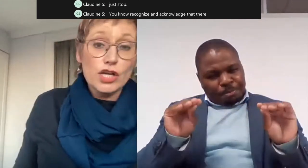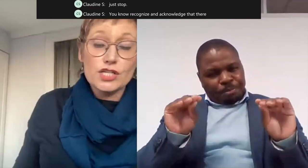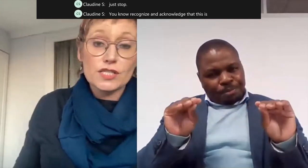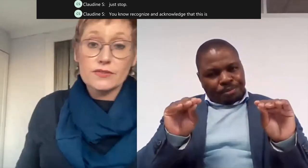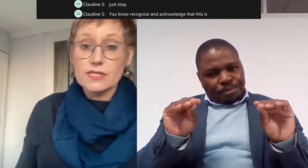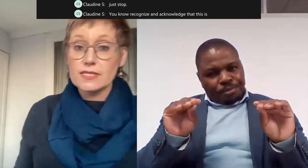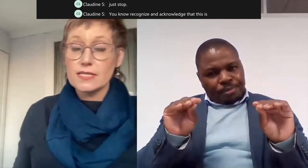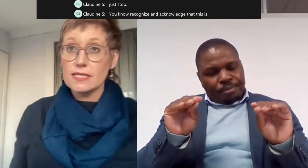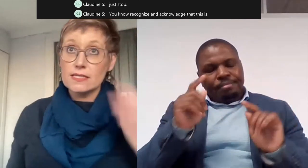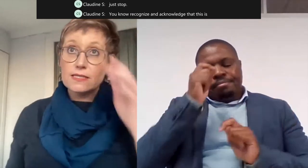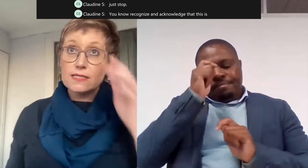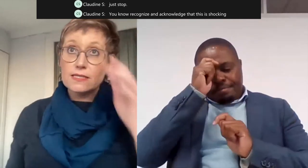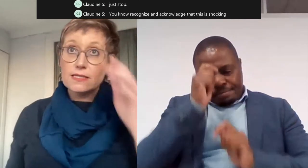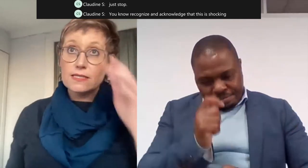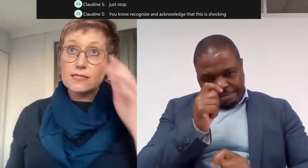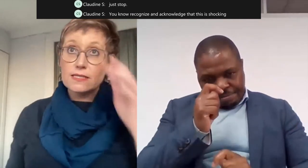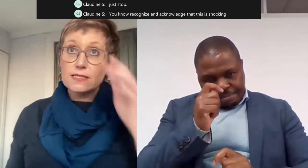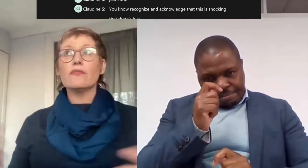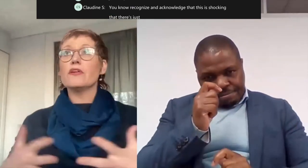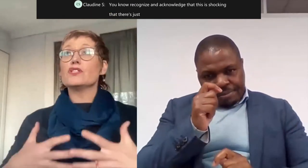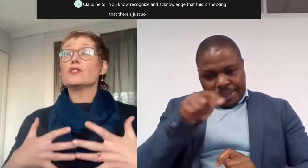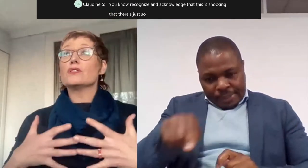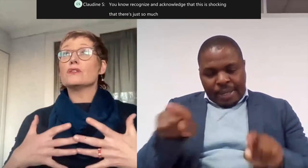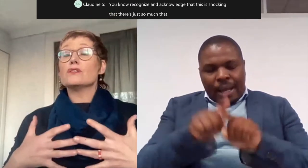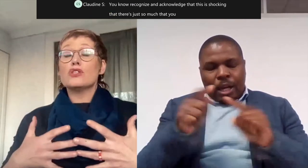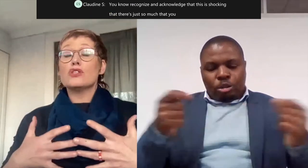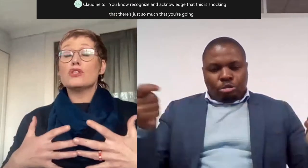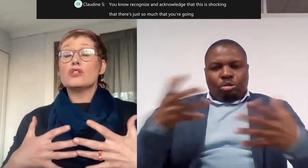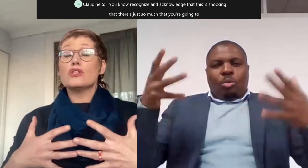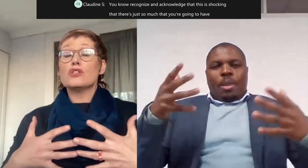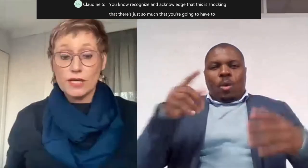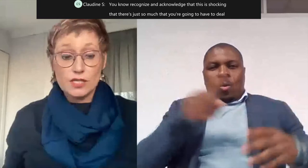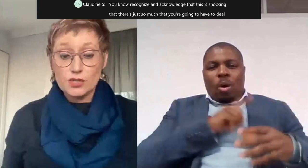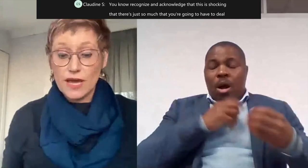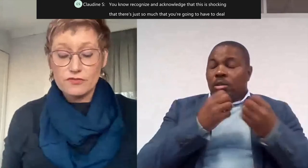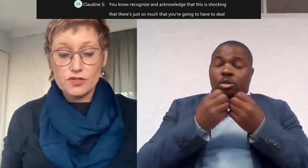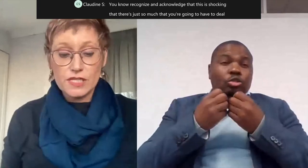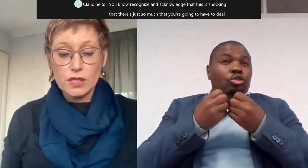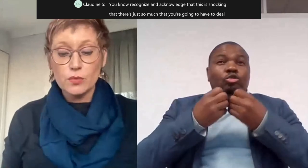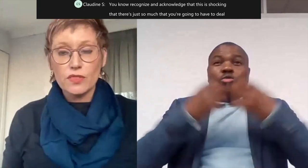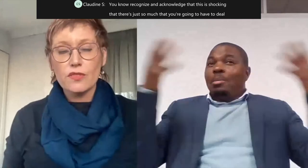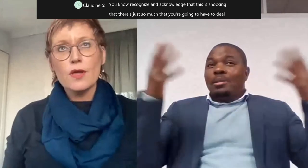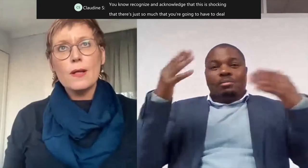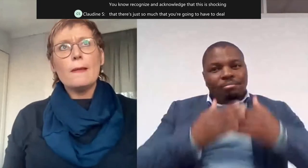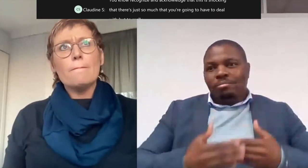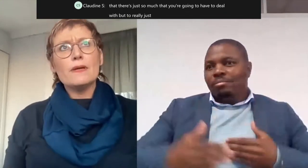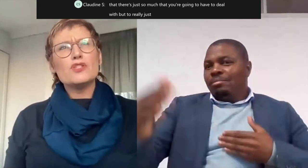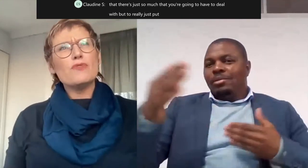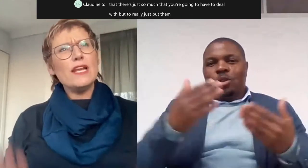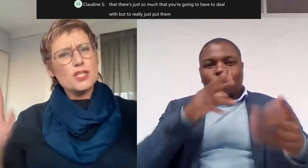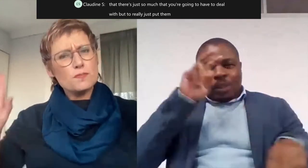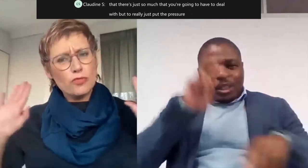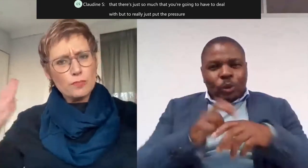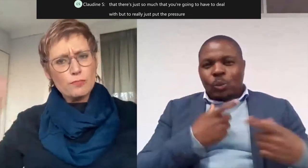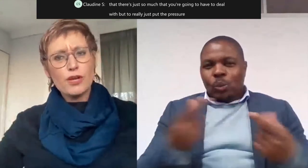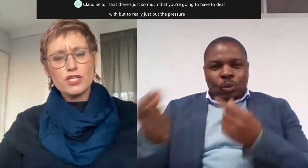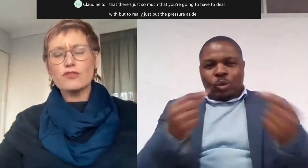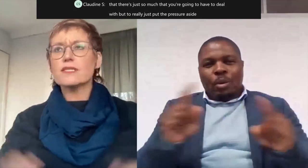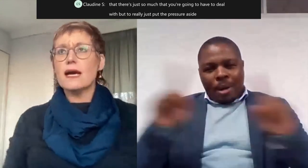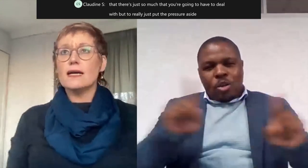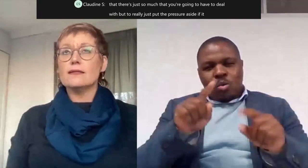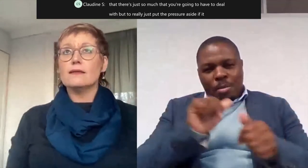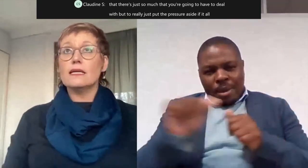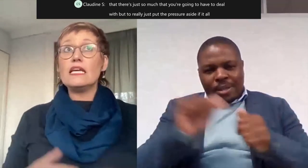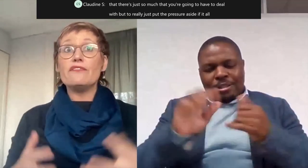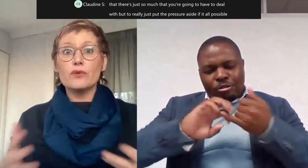Recognize and acknowledge that this is shocking, that there's just so much that you're going to have to deal with. But to really just put the